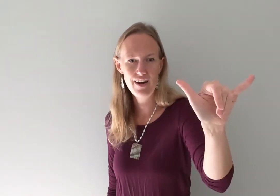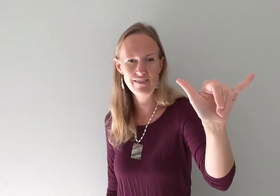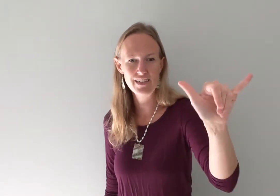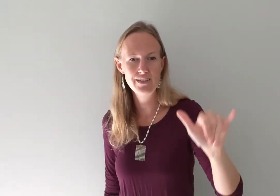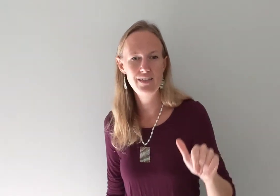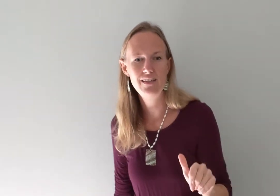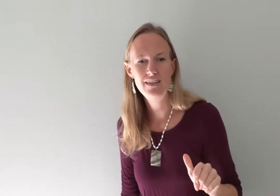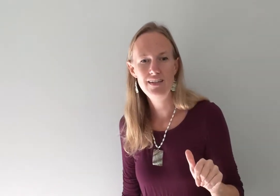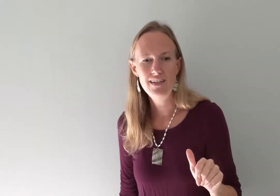Forever.